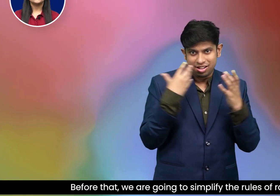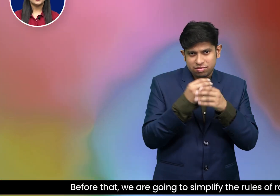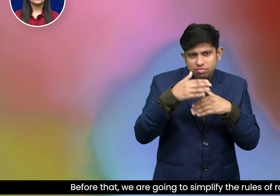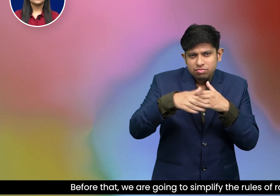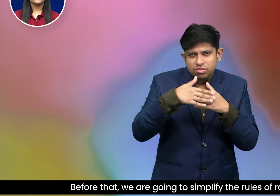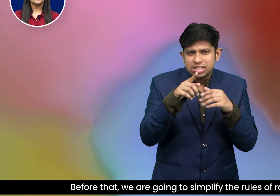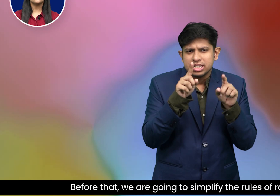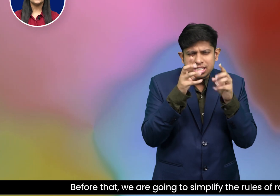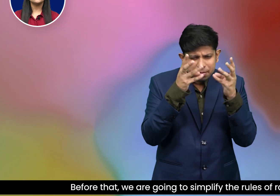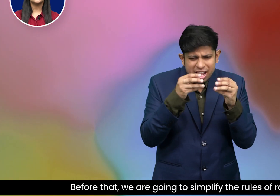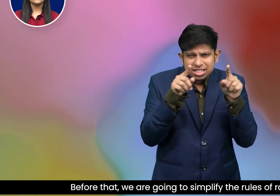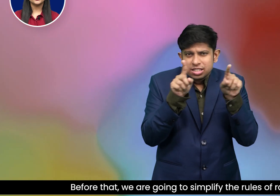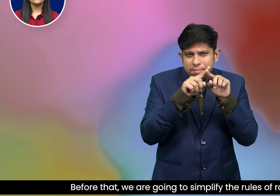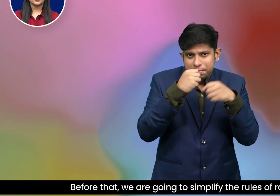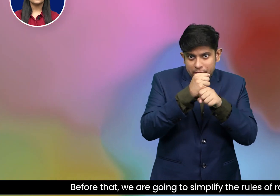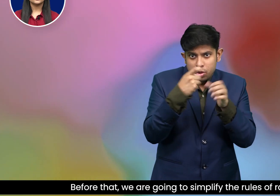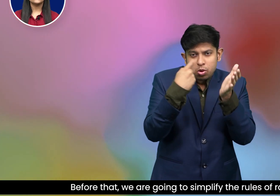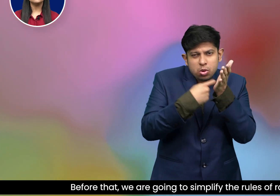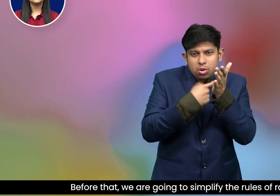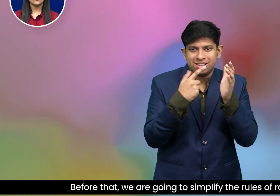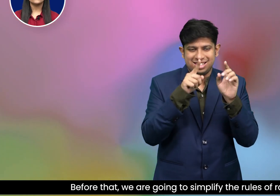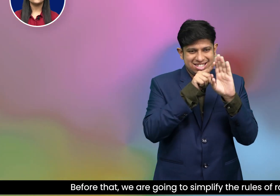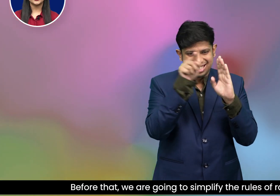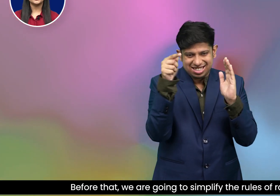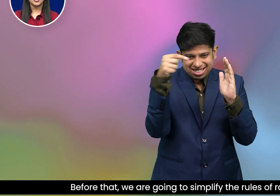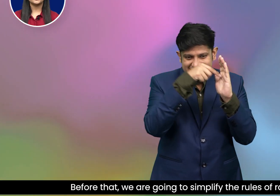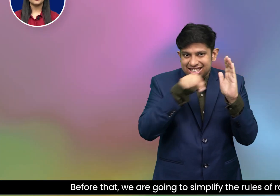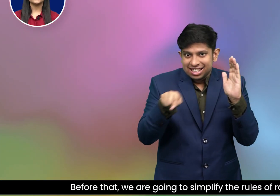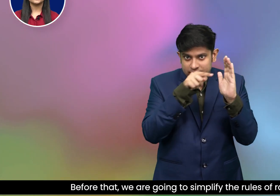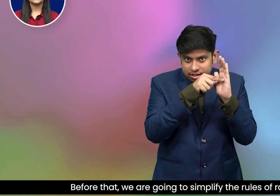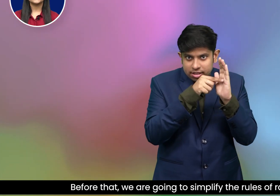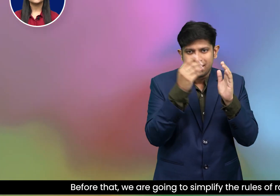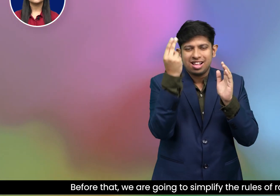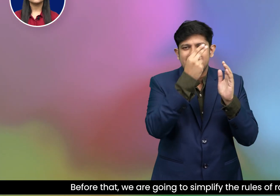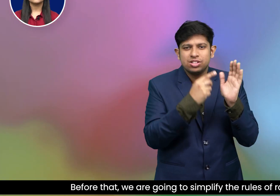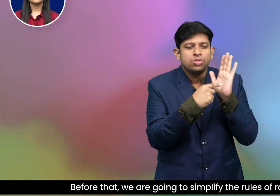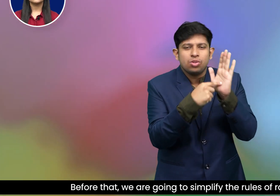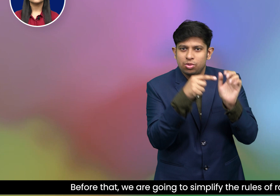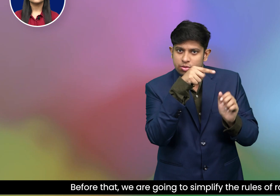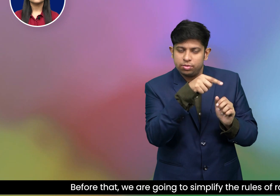Before that, we are going to simplify the rules of ray diagrams.